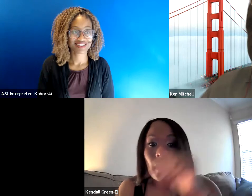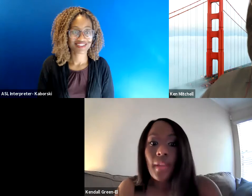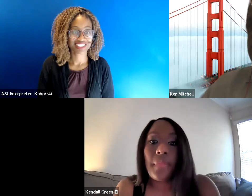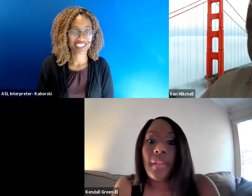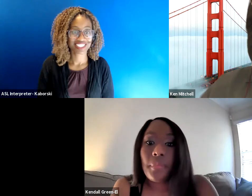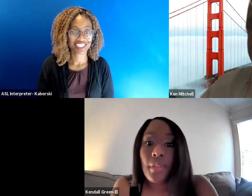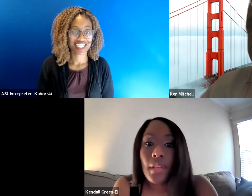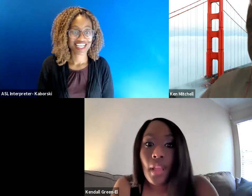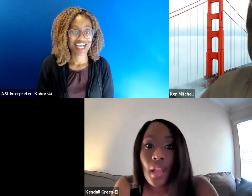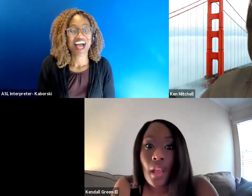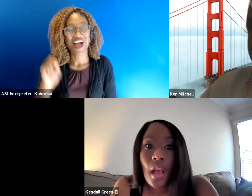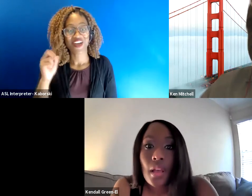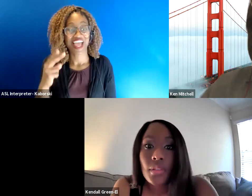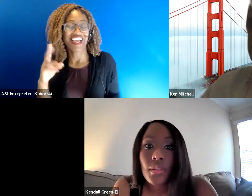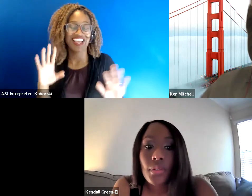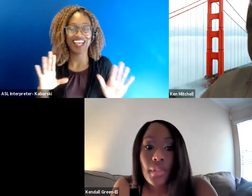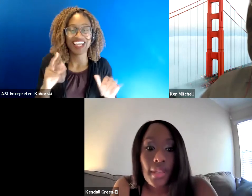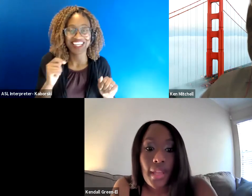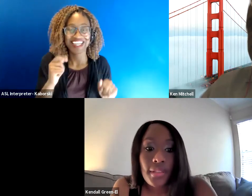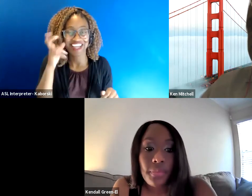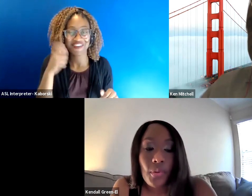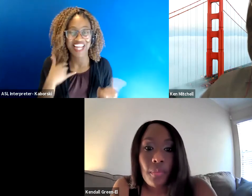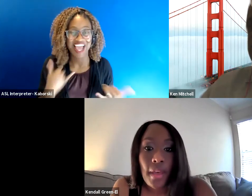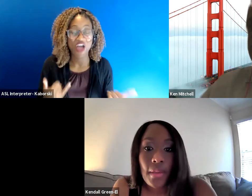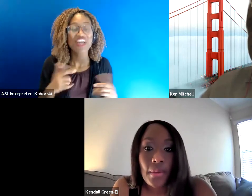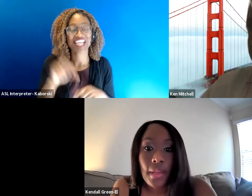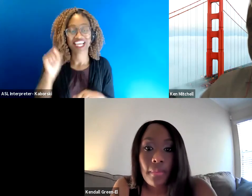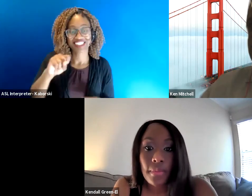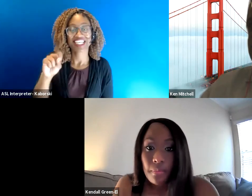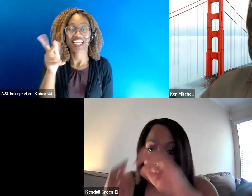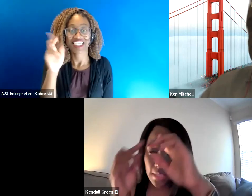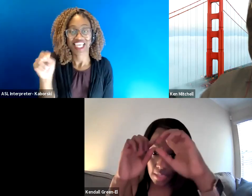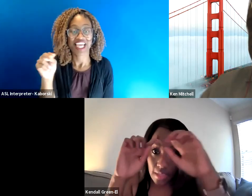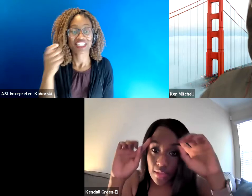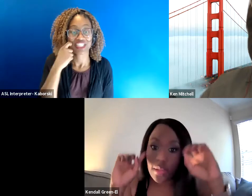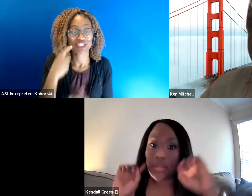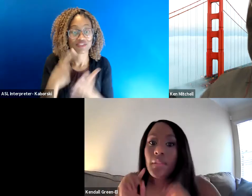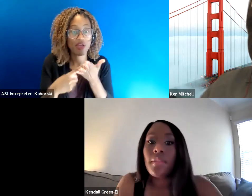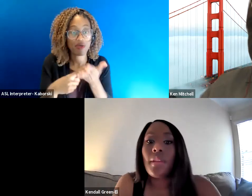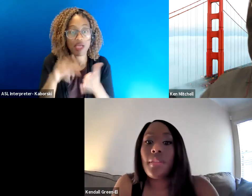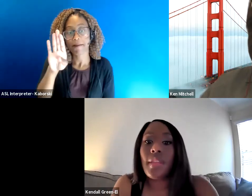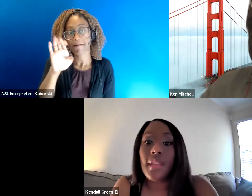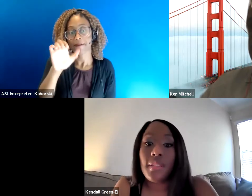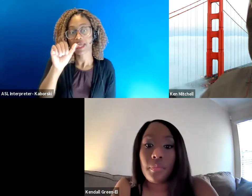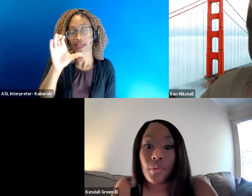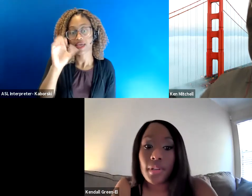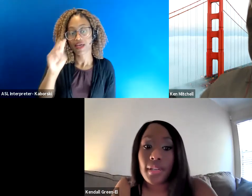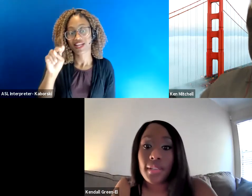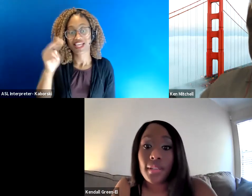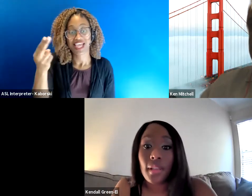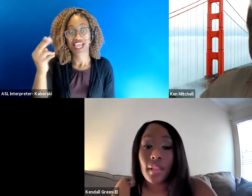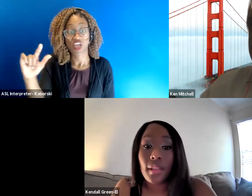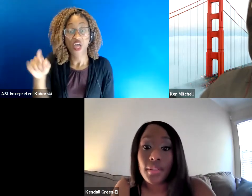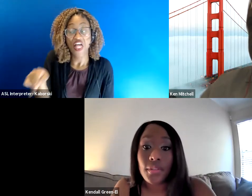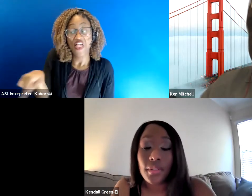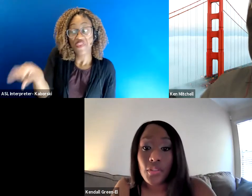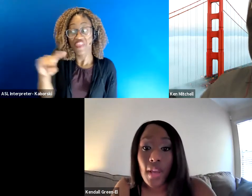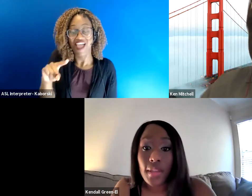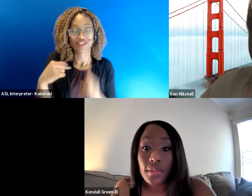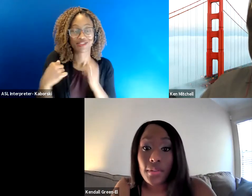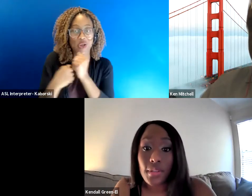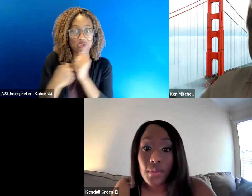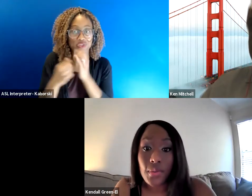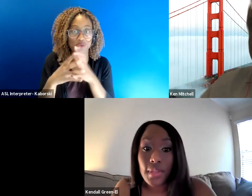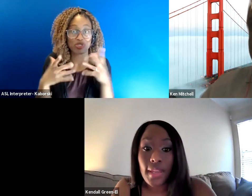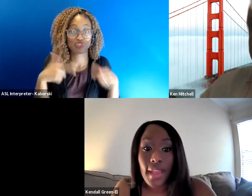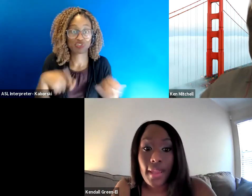Oh, okay, mine unmuted. So yeah, Ken spoke about Beacon Hill. They supported us a lot during the